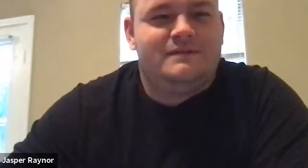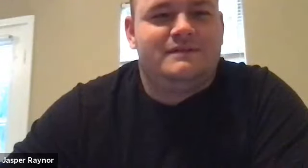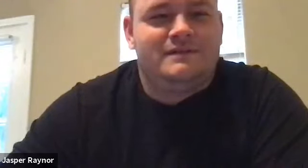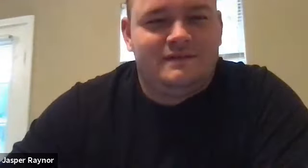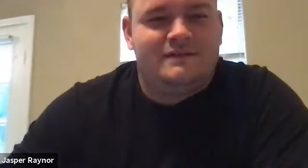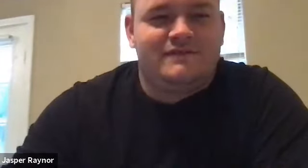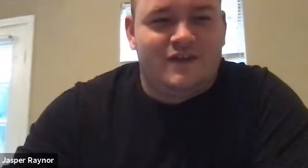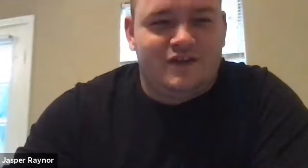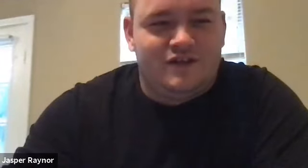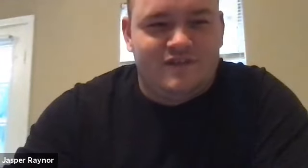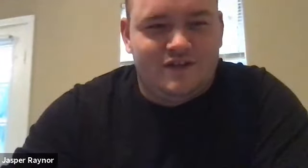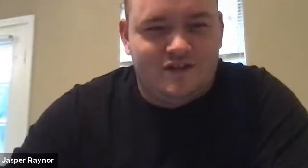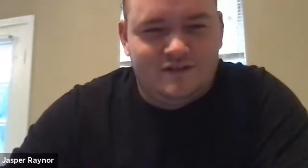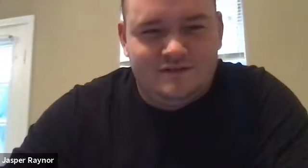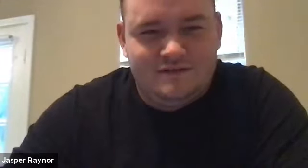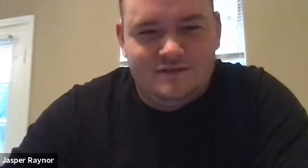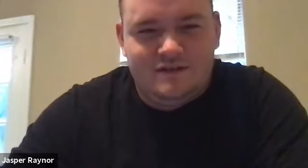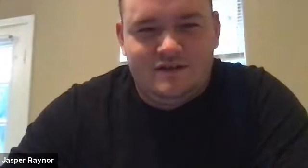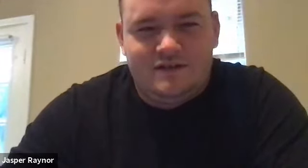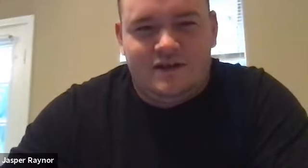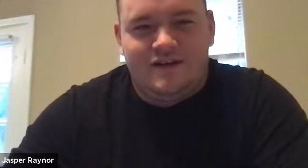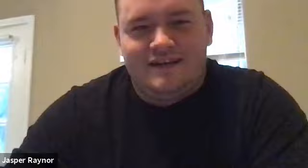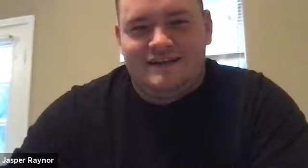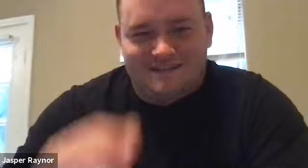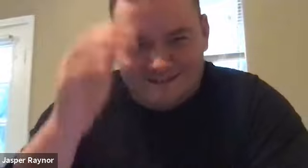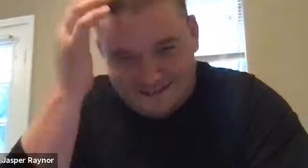Crystal. Very good, very good. How was All T right. again?